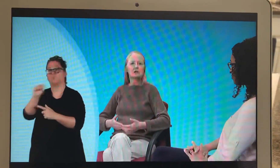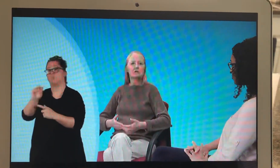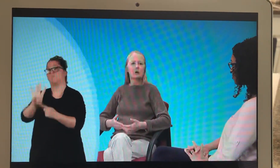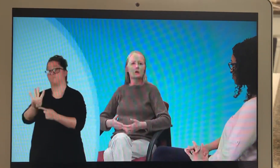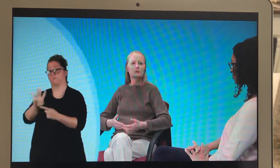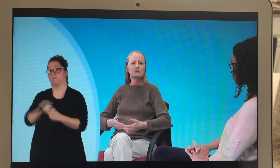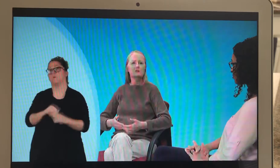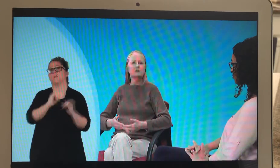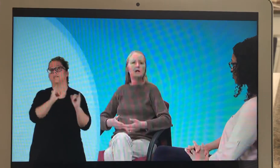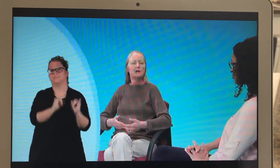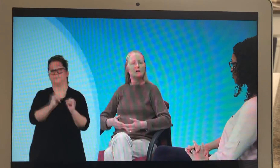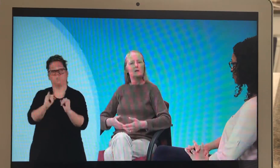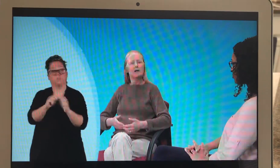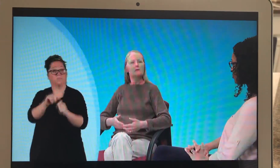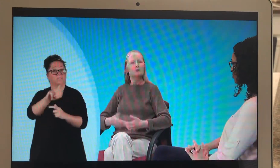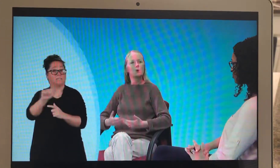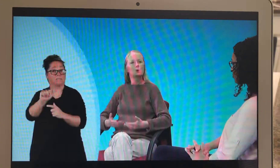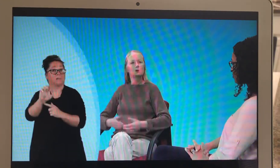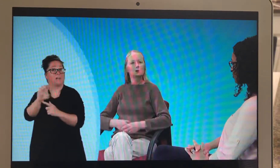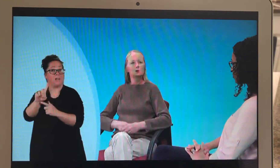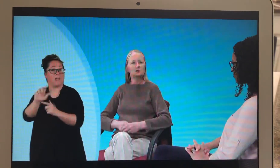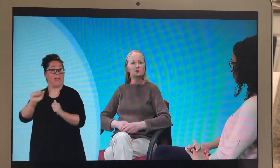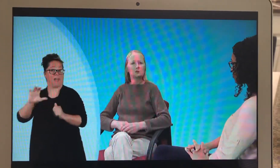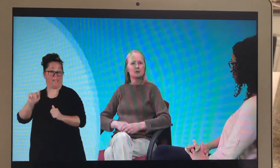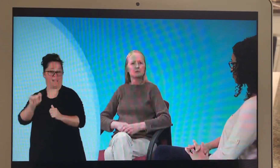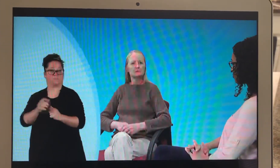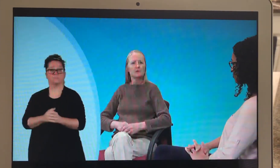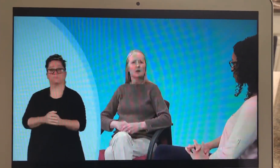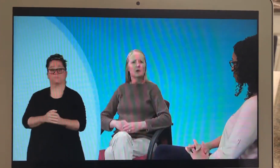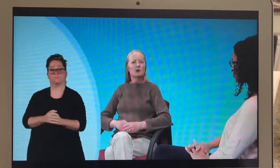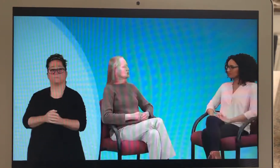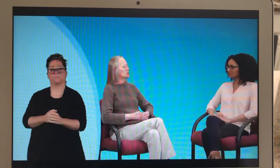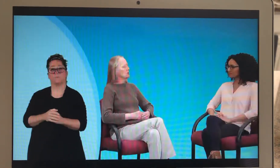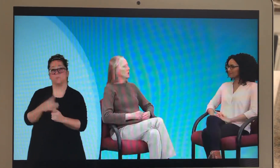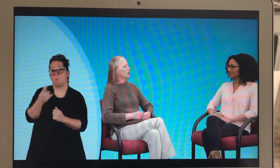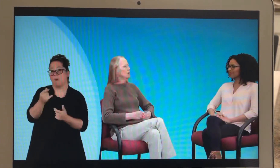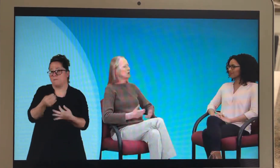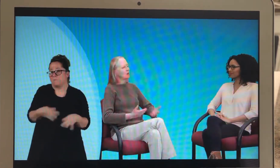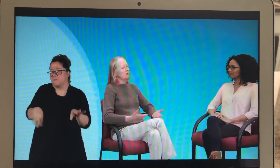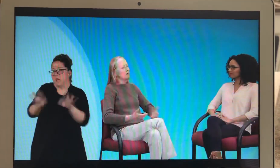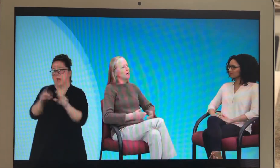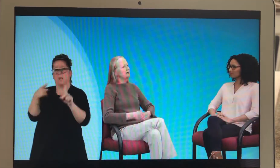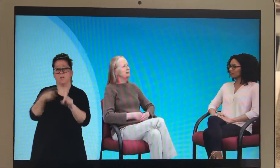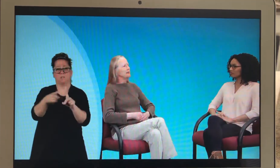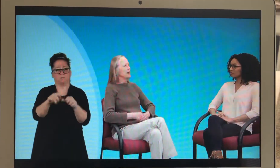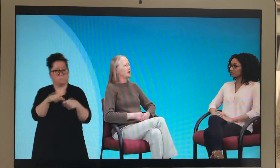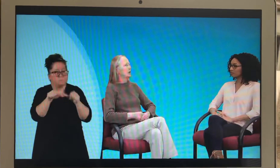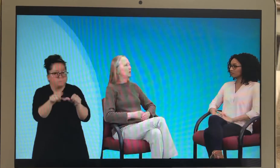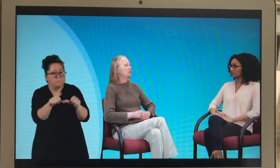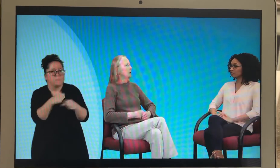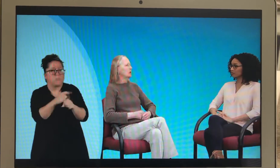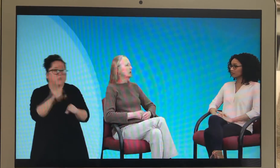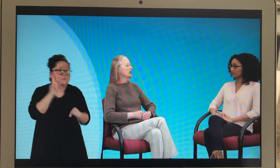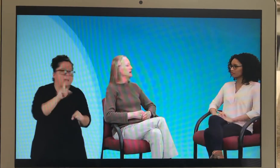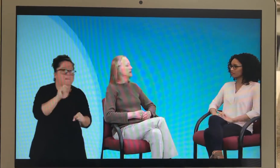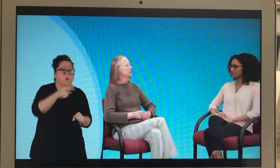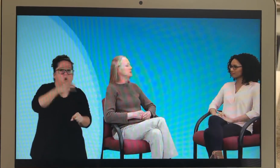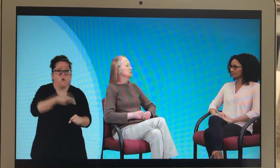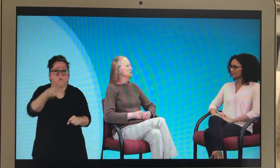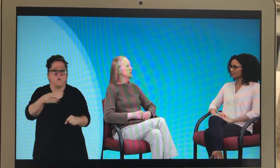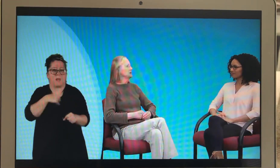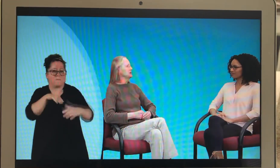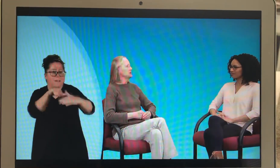Like IEP 404, individualized plan. It's important to be